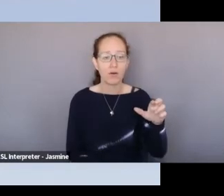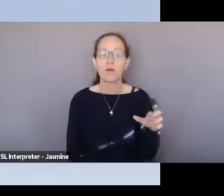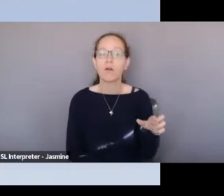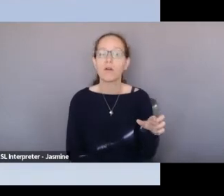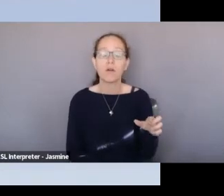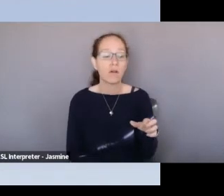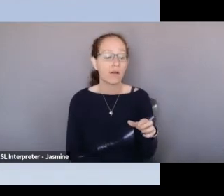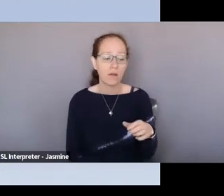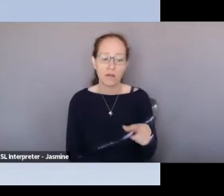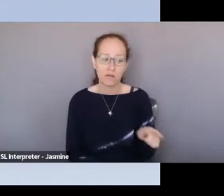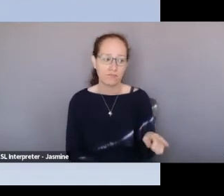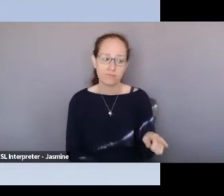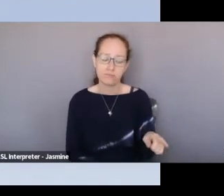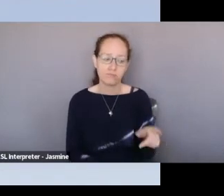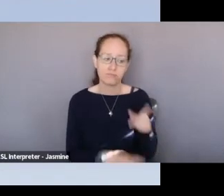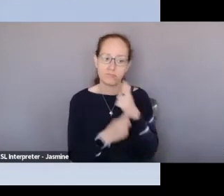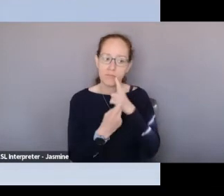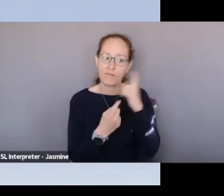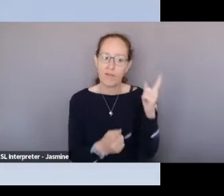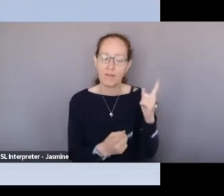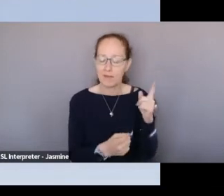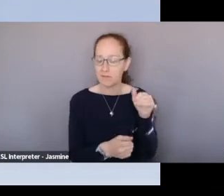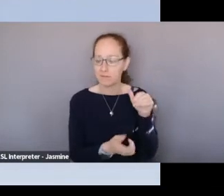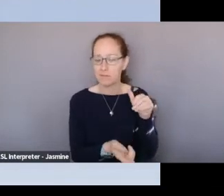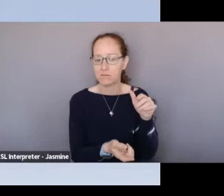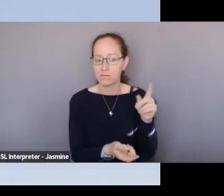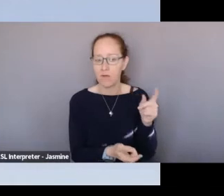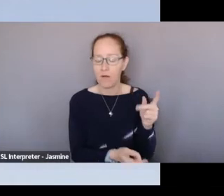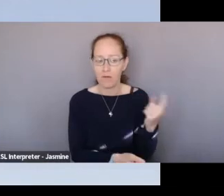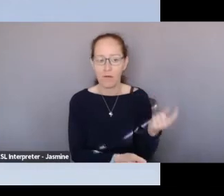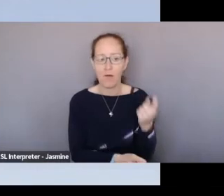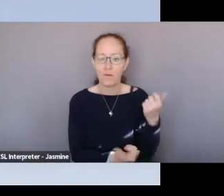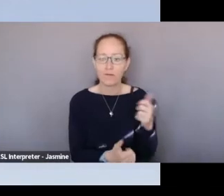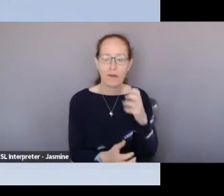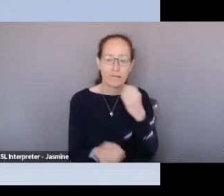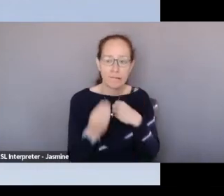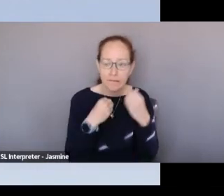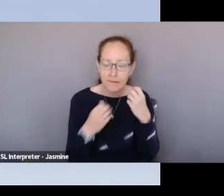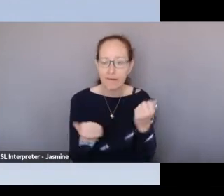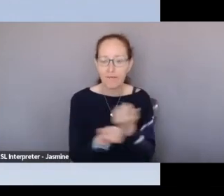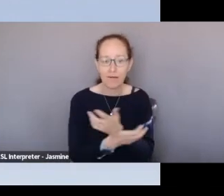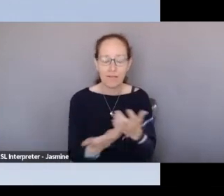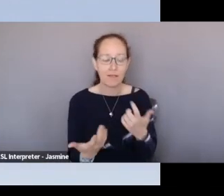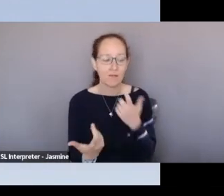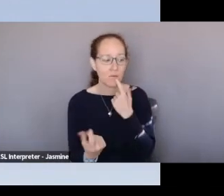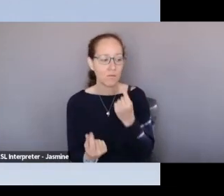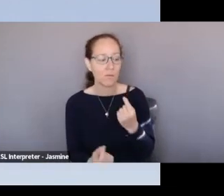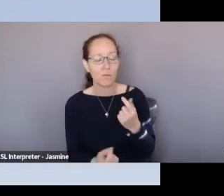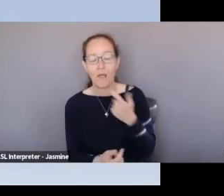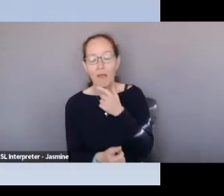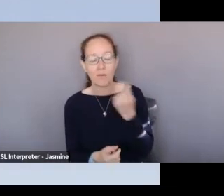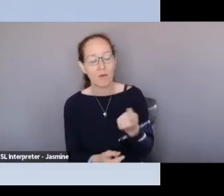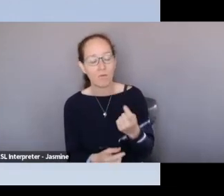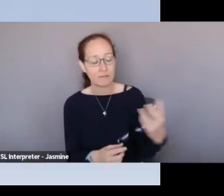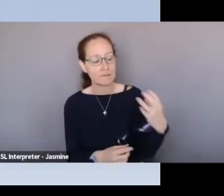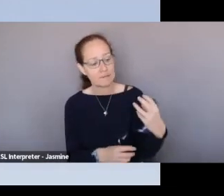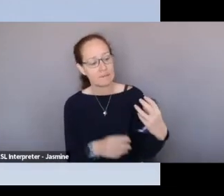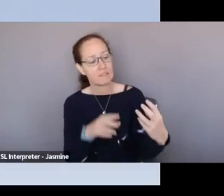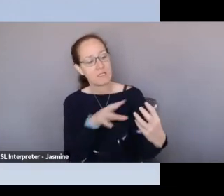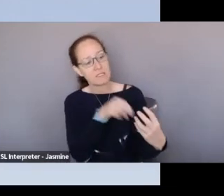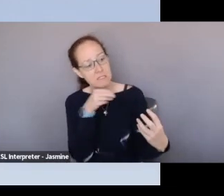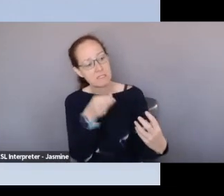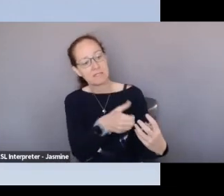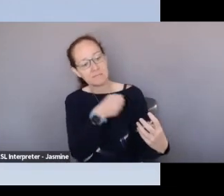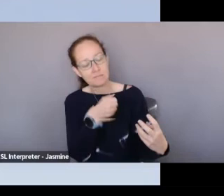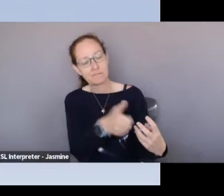plastic. So I did this deep dive about what happens to plastic pollution, and started to do some advocacy things